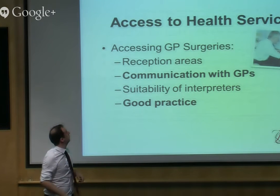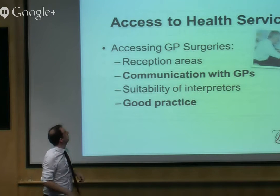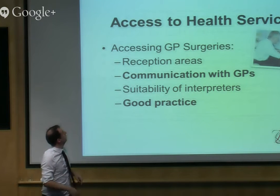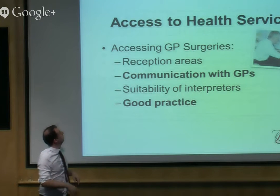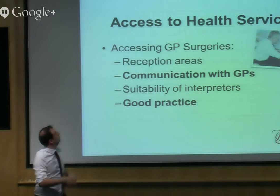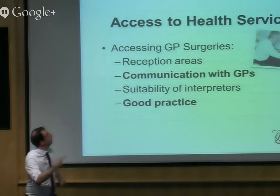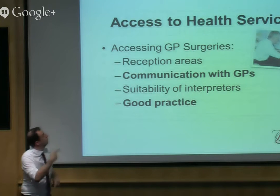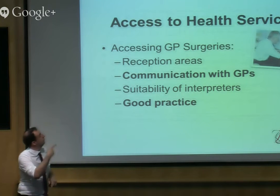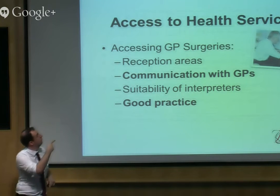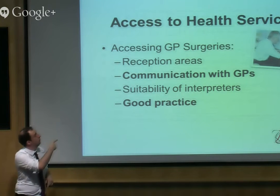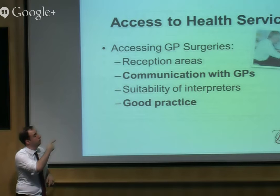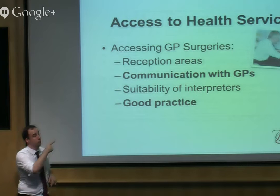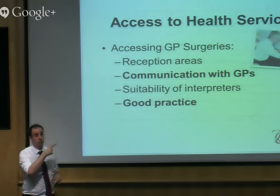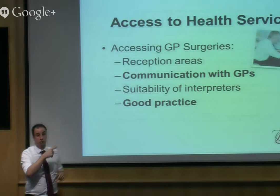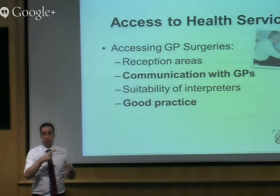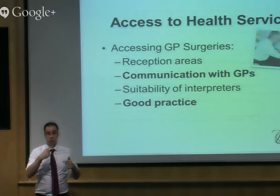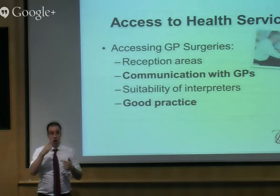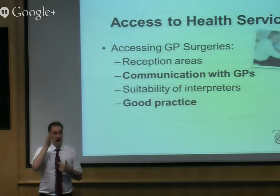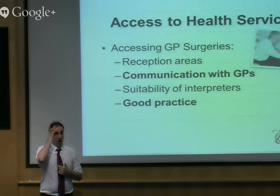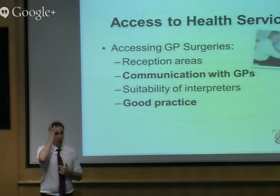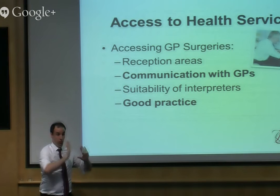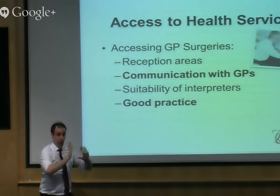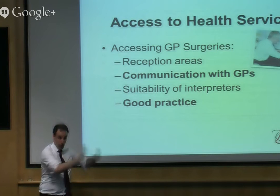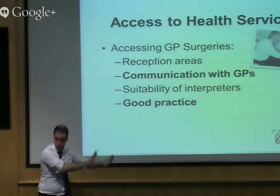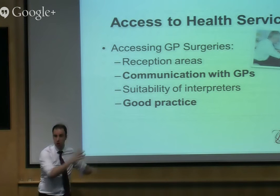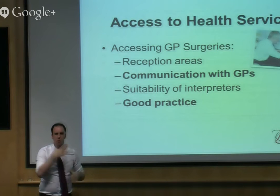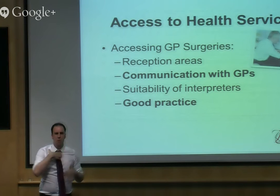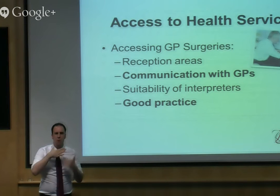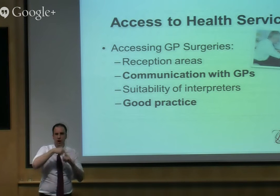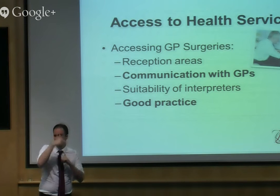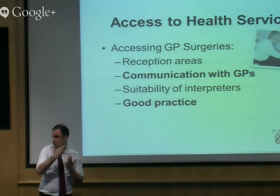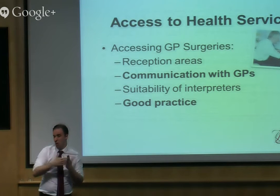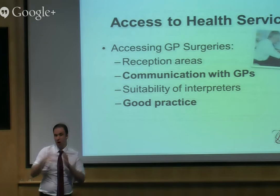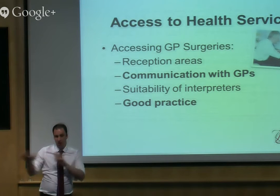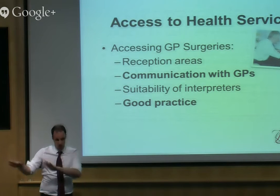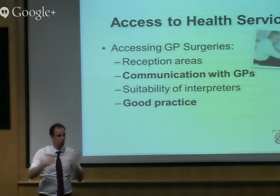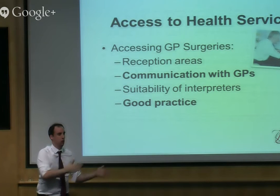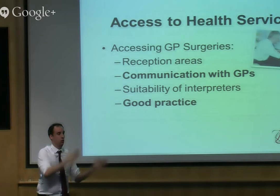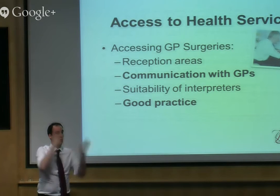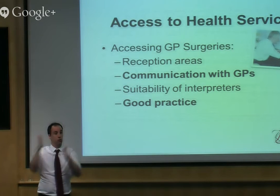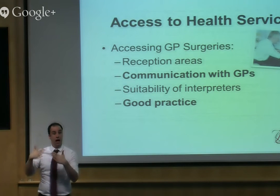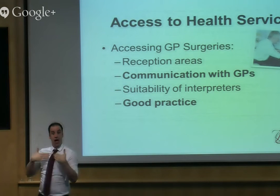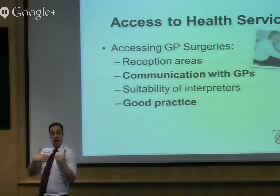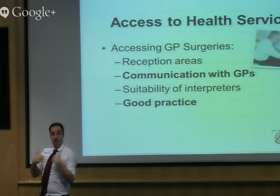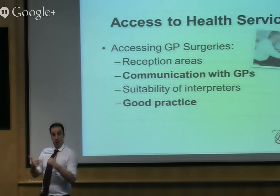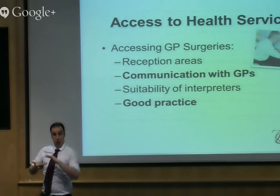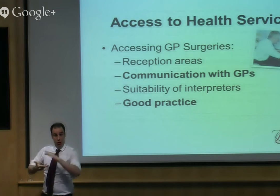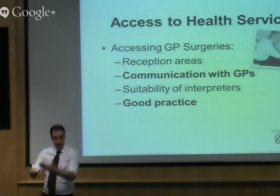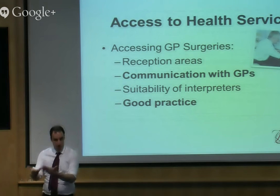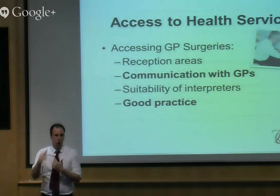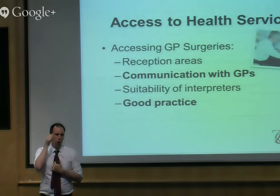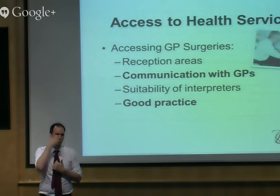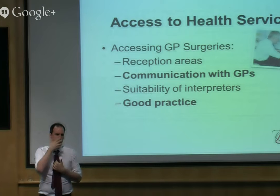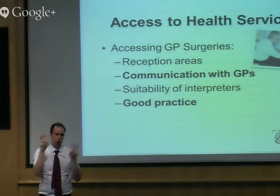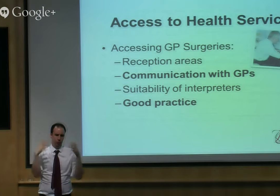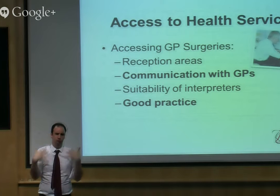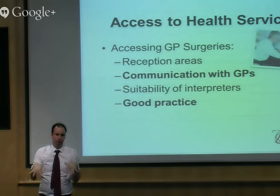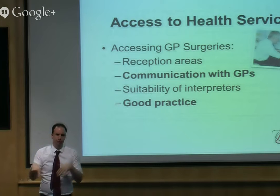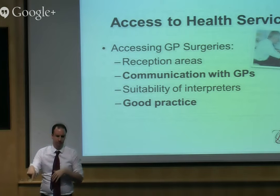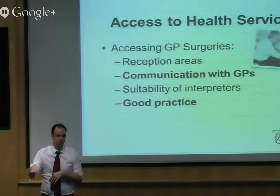Oh, I have a little bit more time, so that's good. Thank you. Right, so that was councils. If you want more details, then obviously you can read the report.